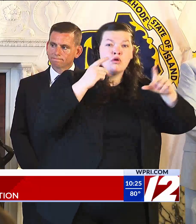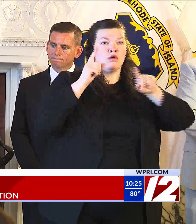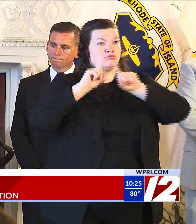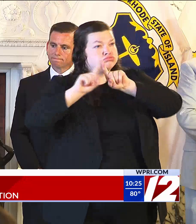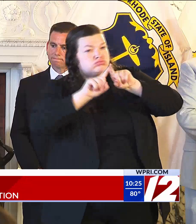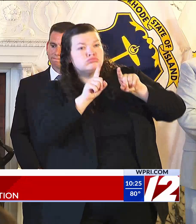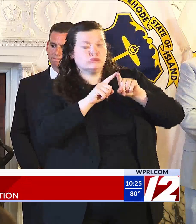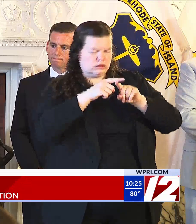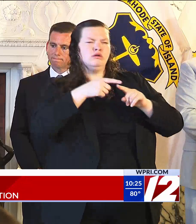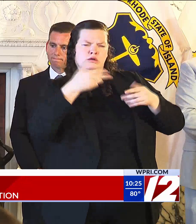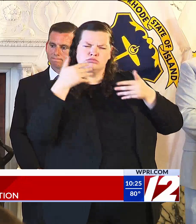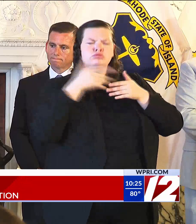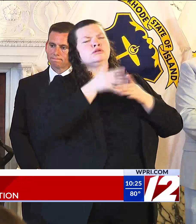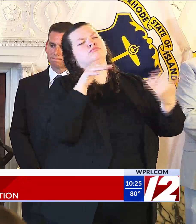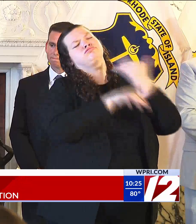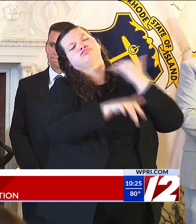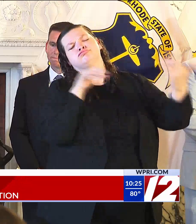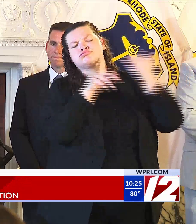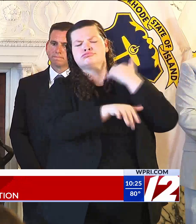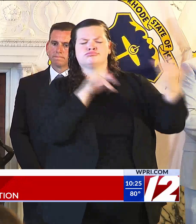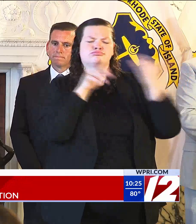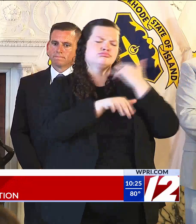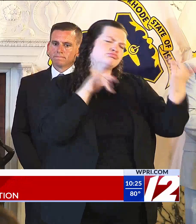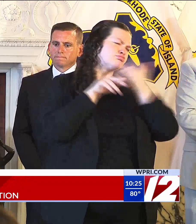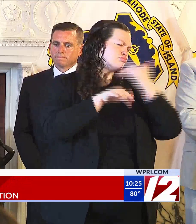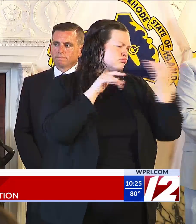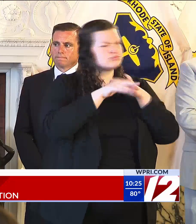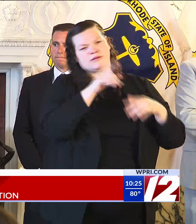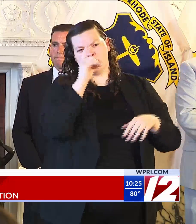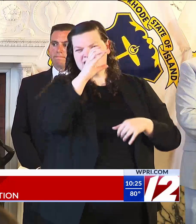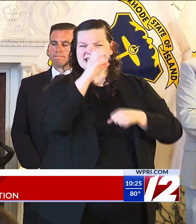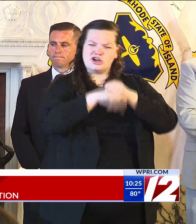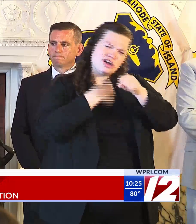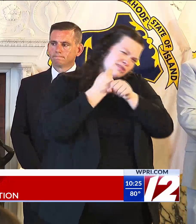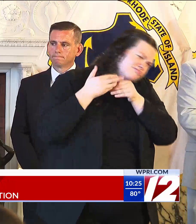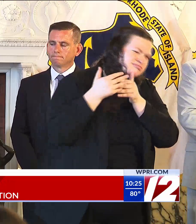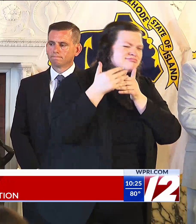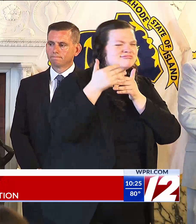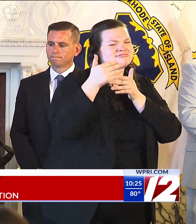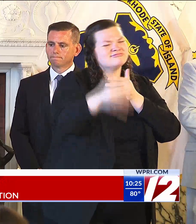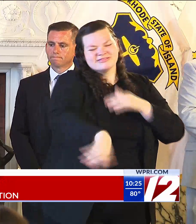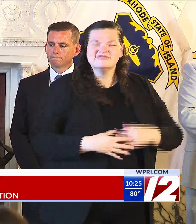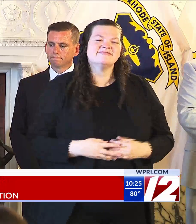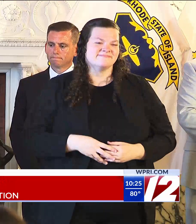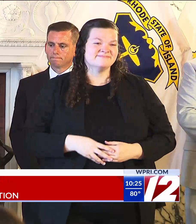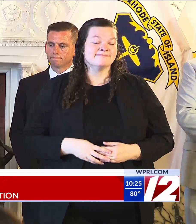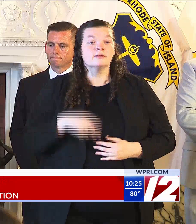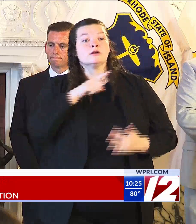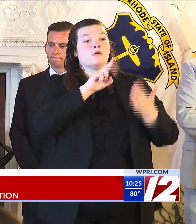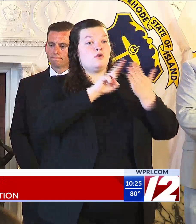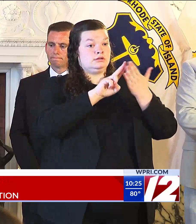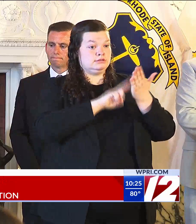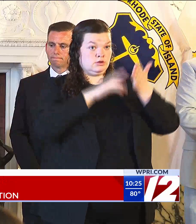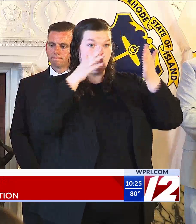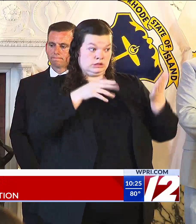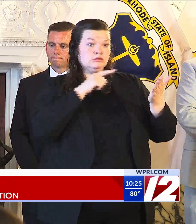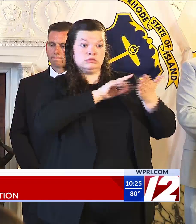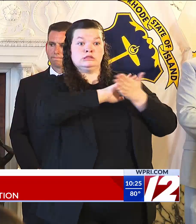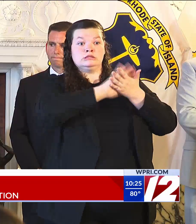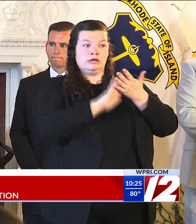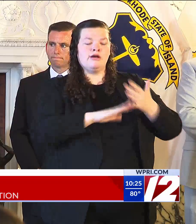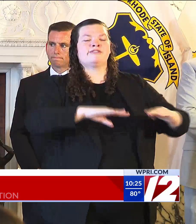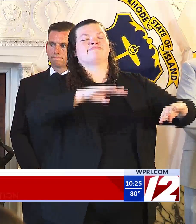contract and this design achieves that goal. It includes significant improvements